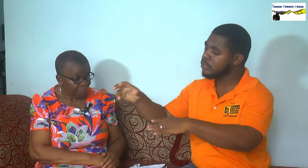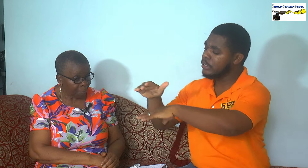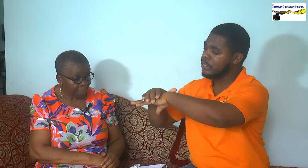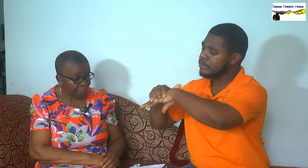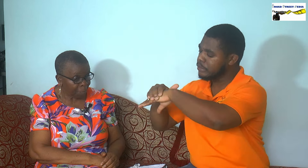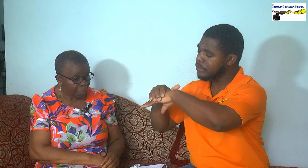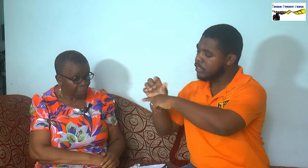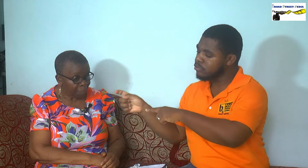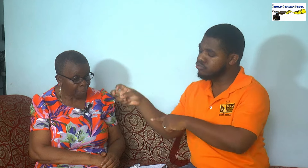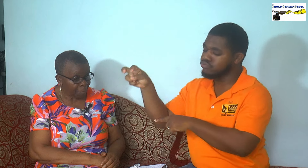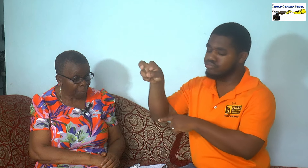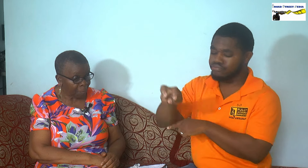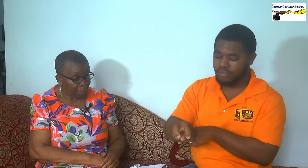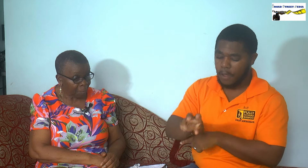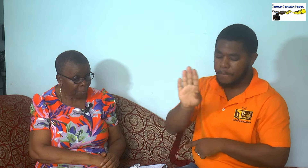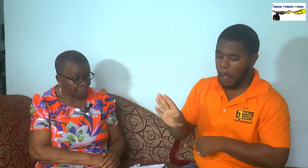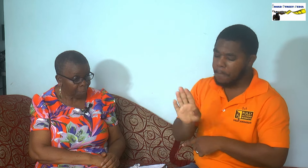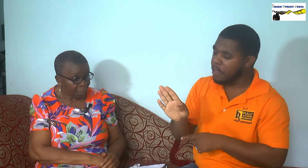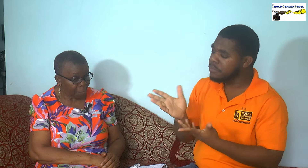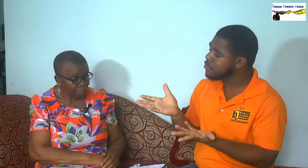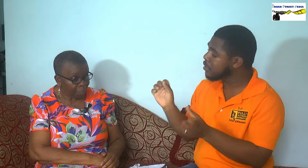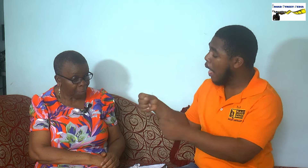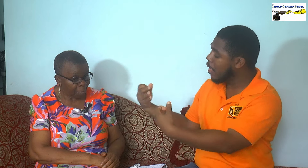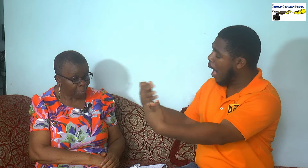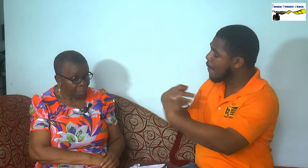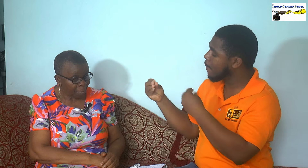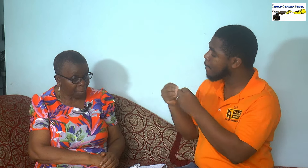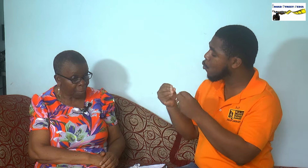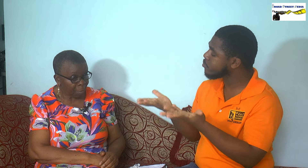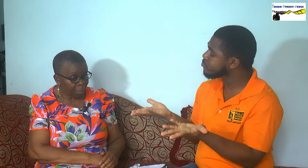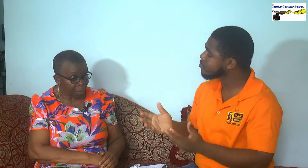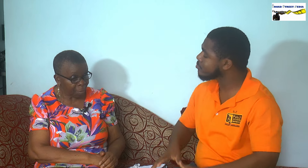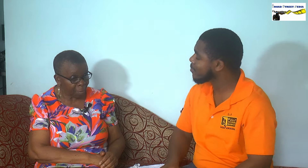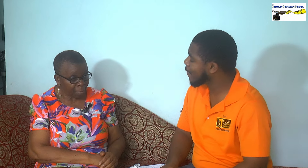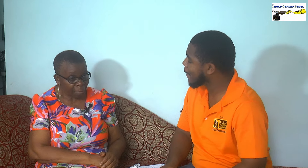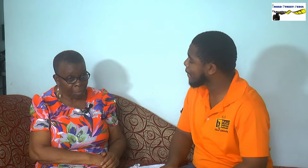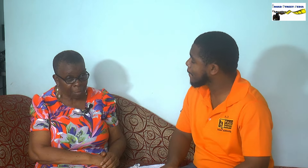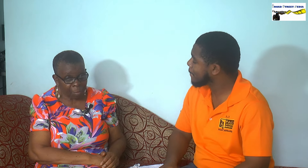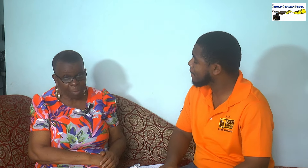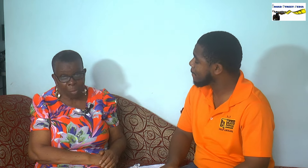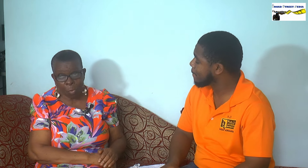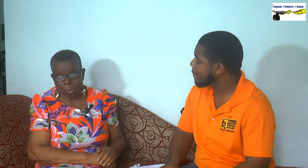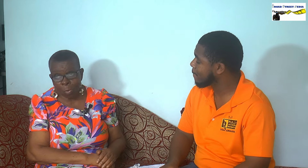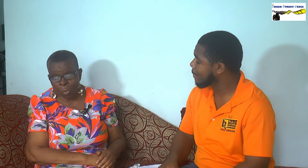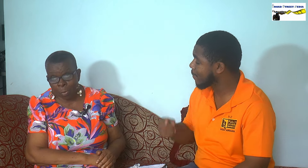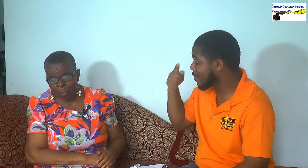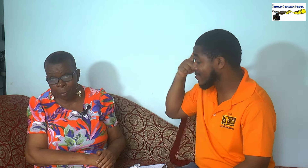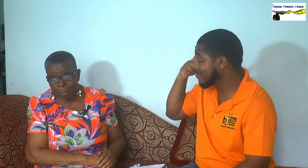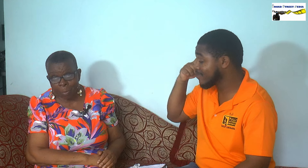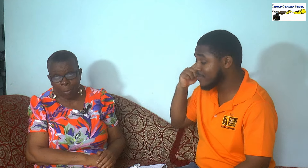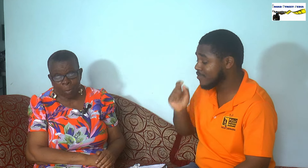you then decided you would go to England, and then you came to Barbados. Tell me more about that process.